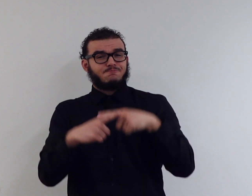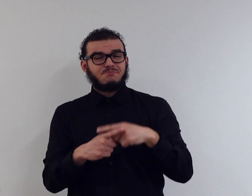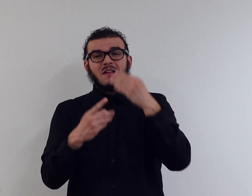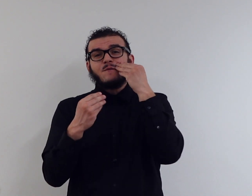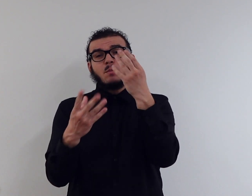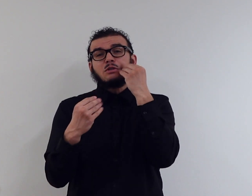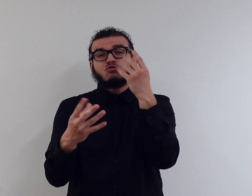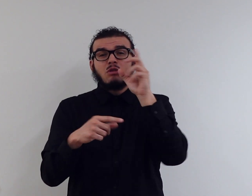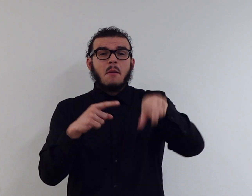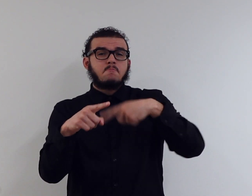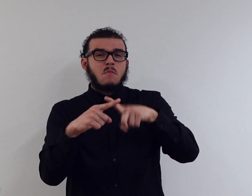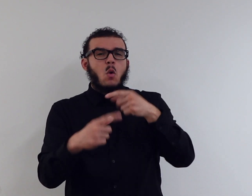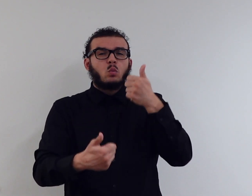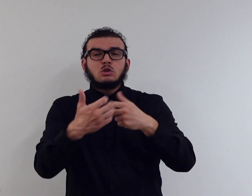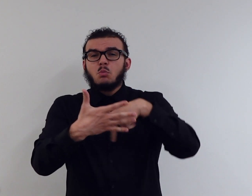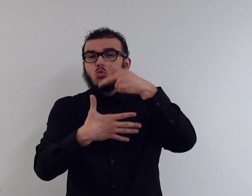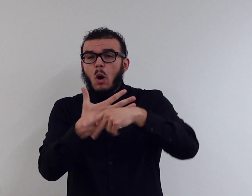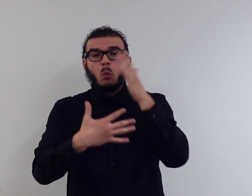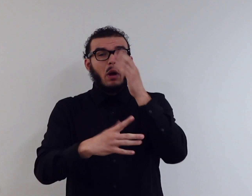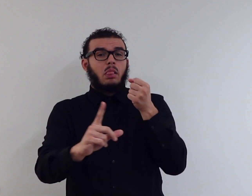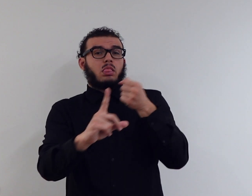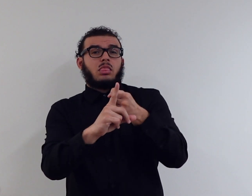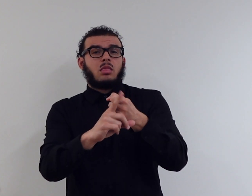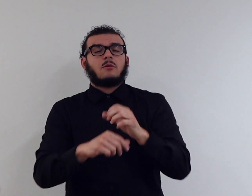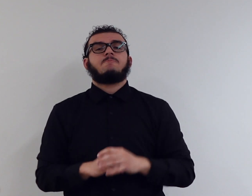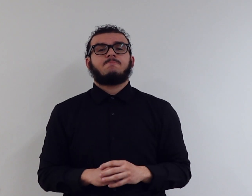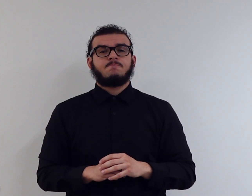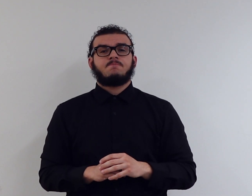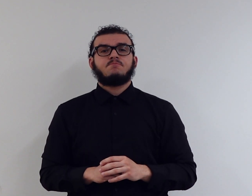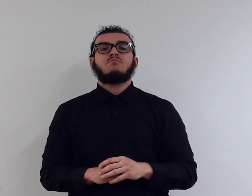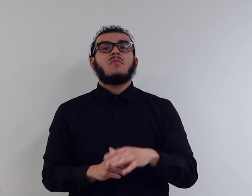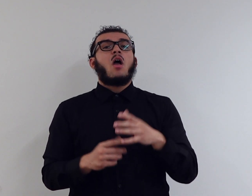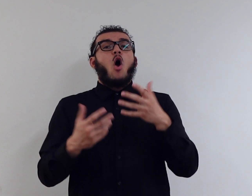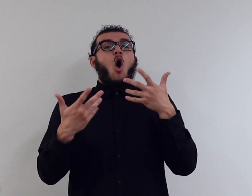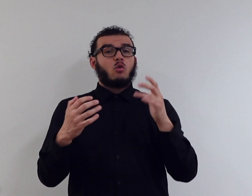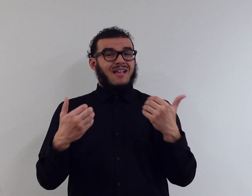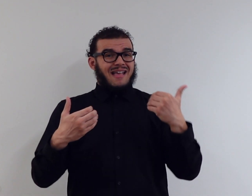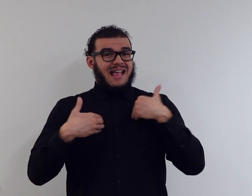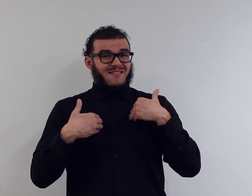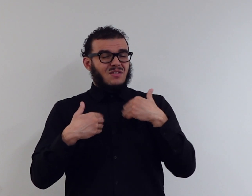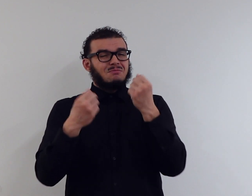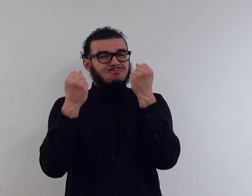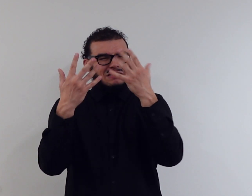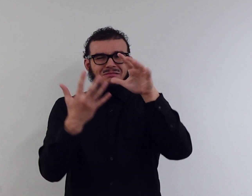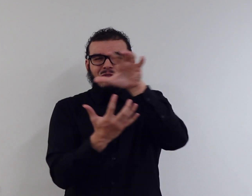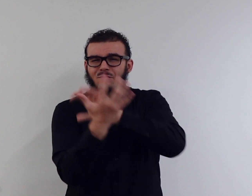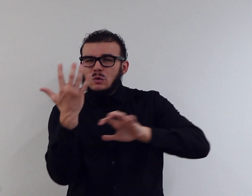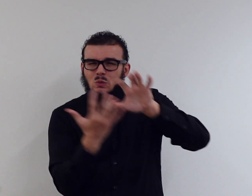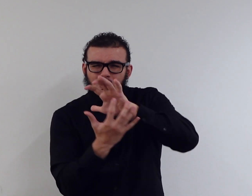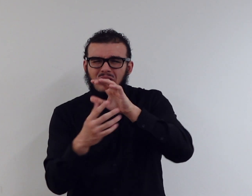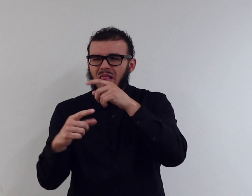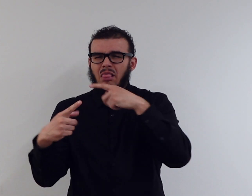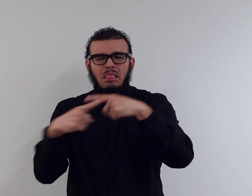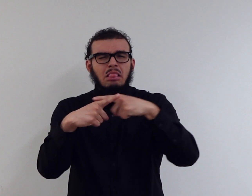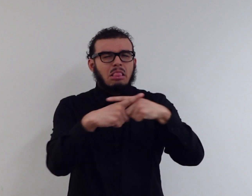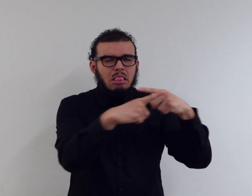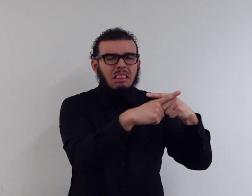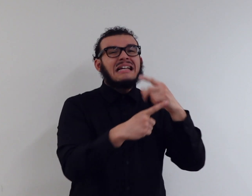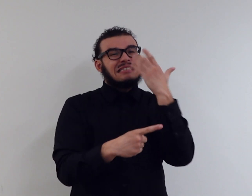information about which programs are affected. There has already been a lot of confusion, and there will probably be more